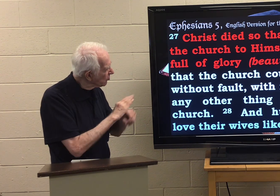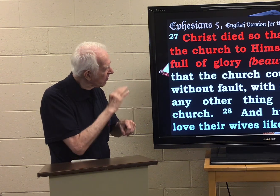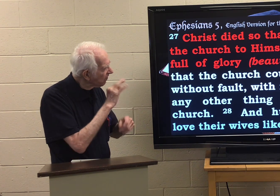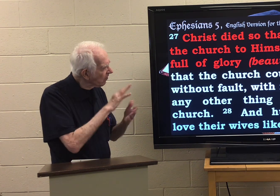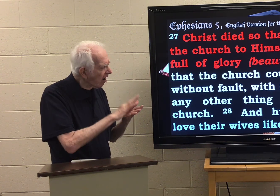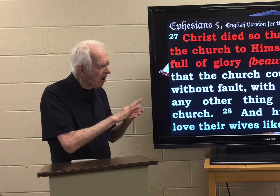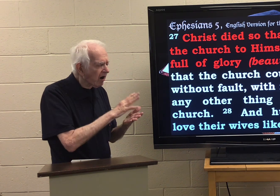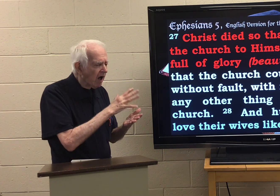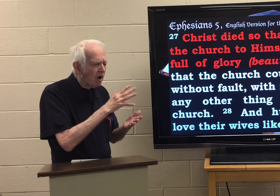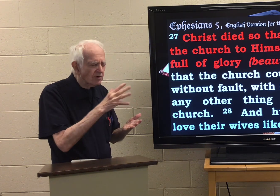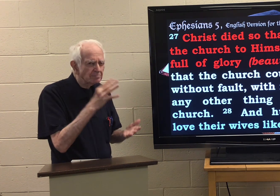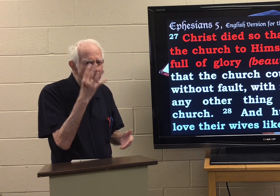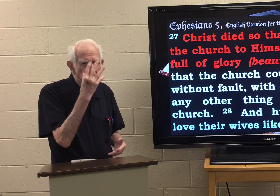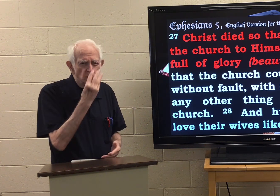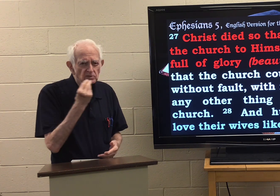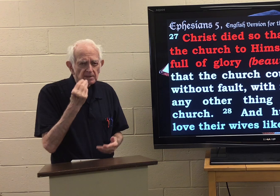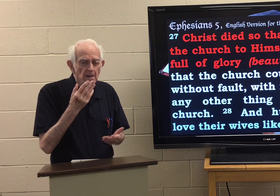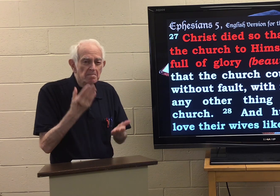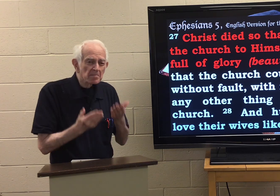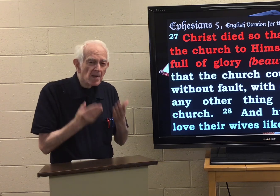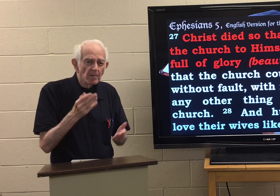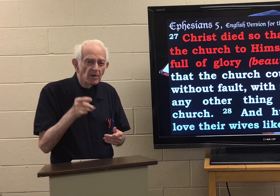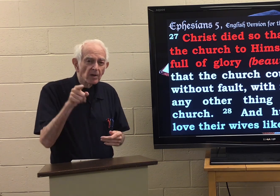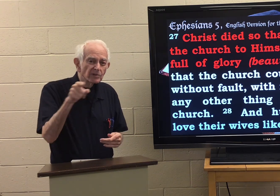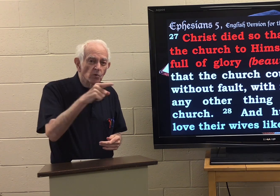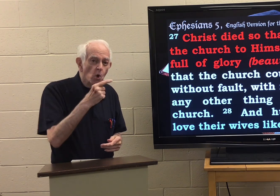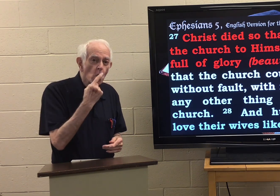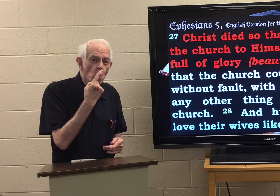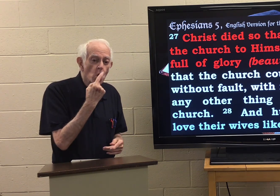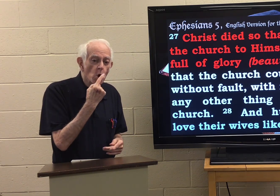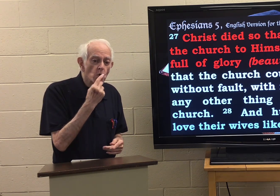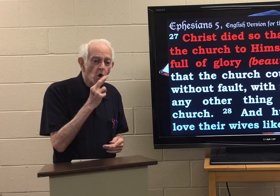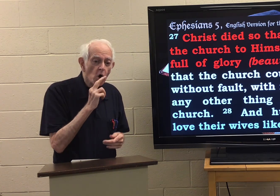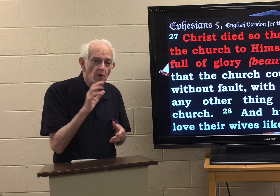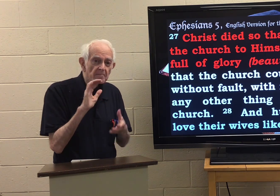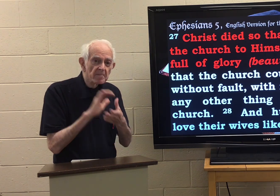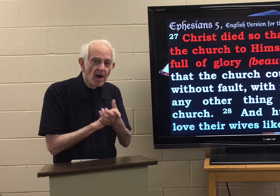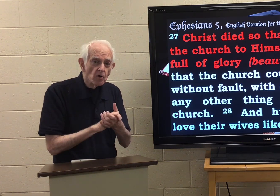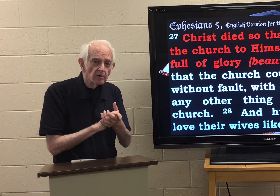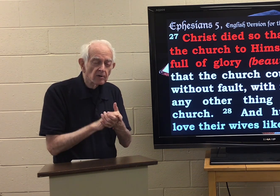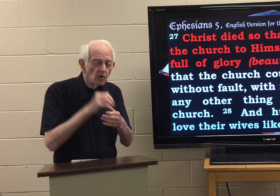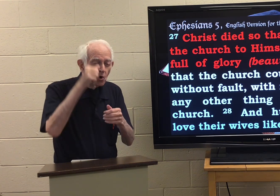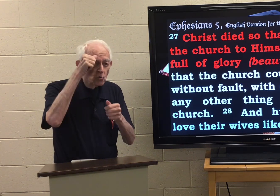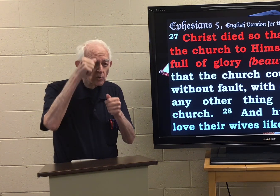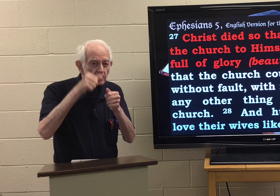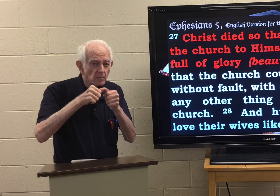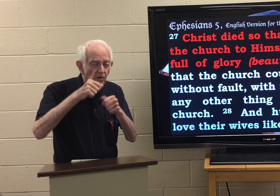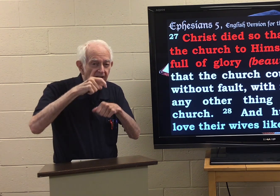full of glory, meaning beauty. Maybe you who are married,